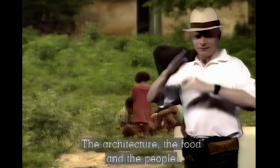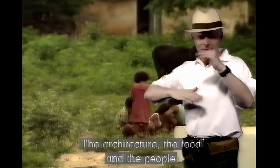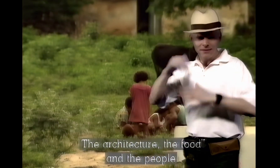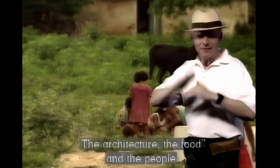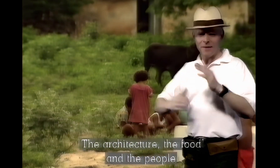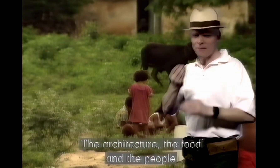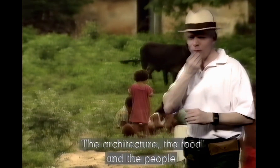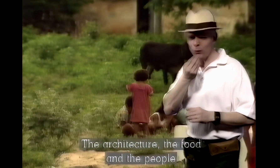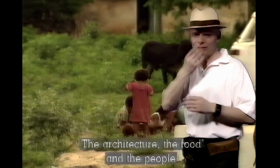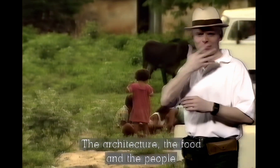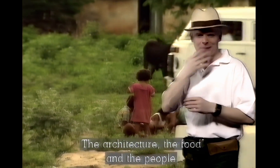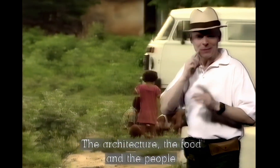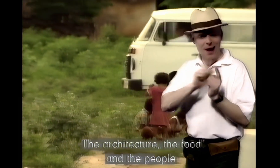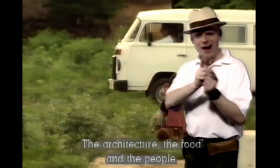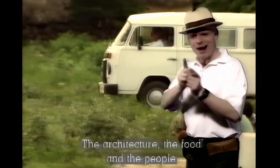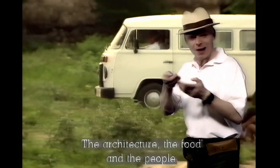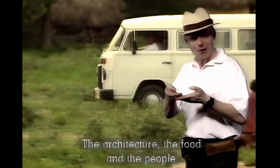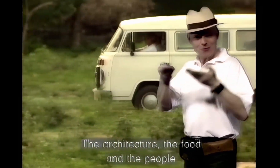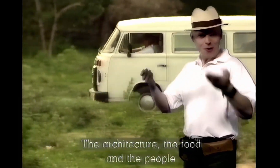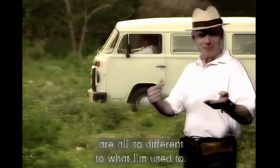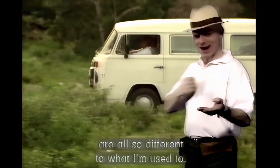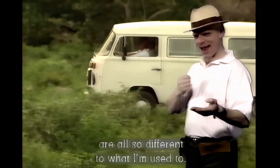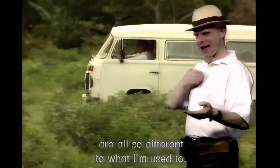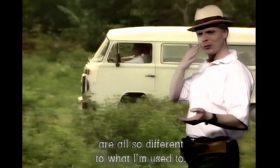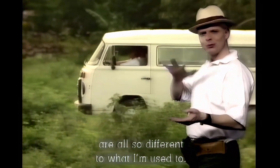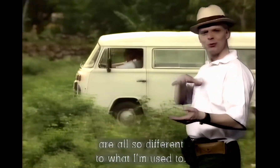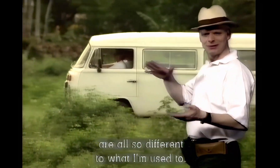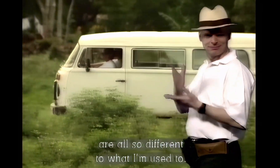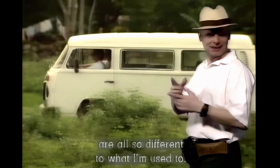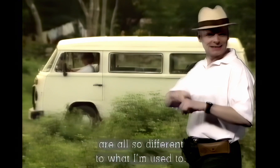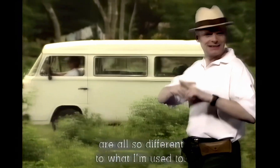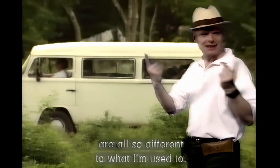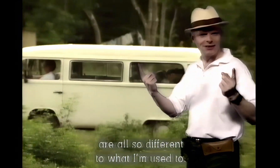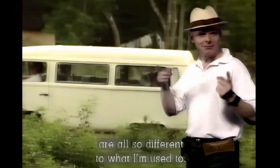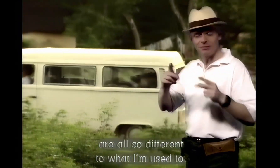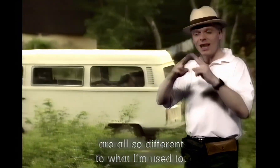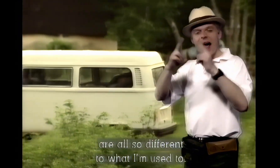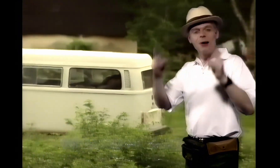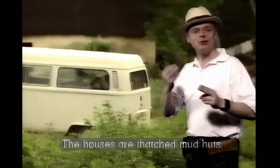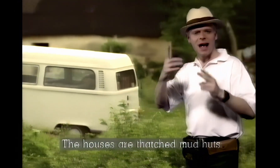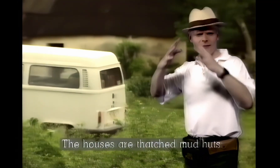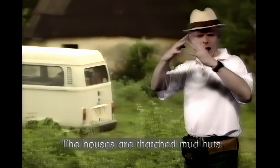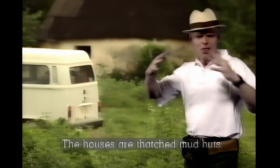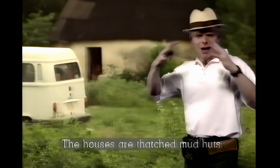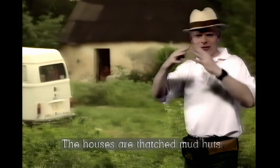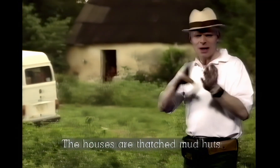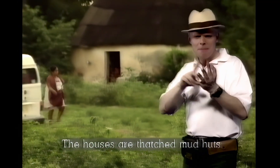The architecture, the food and the people are all so different to what I'm used to. The houses are thatched mud